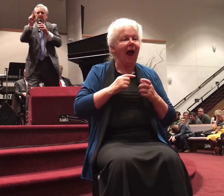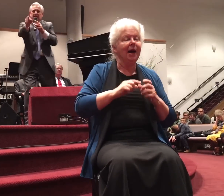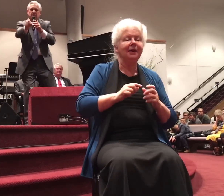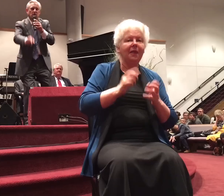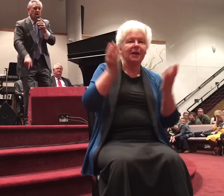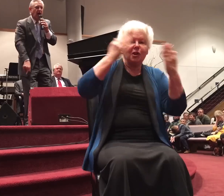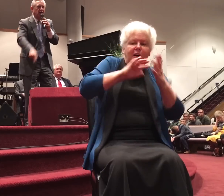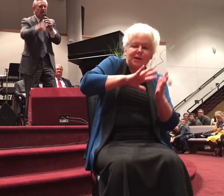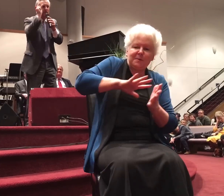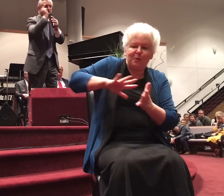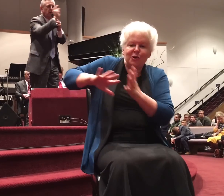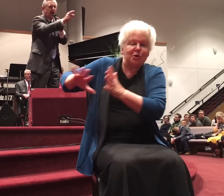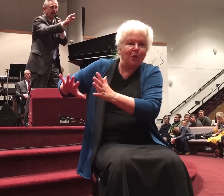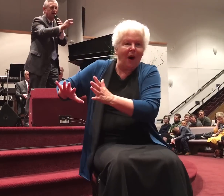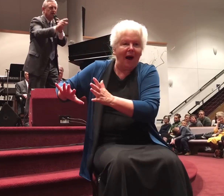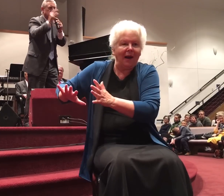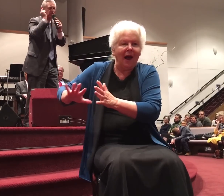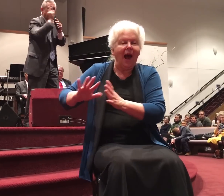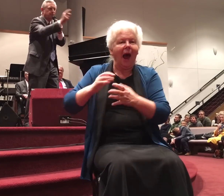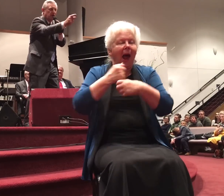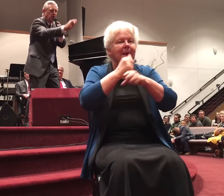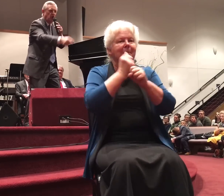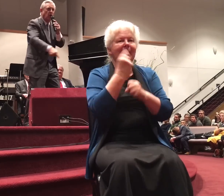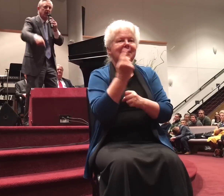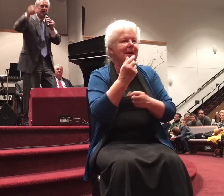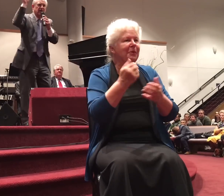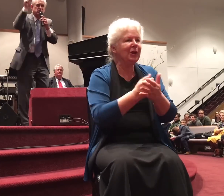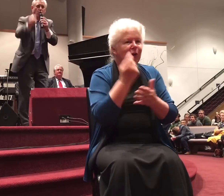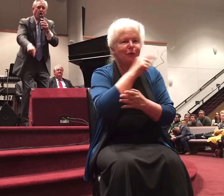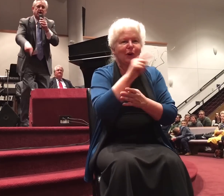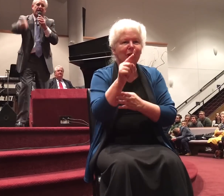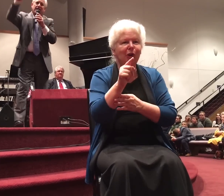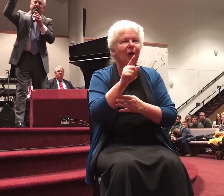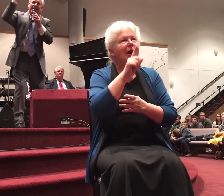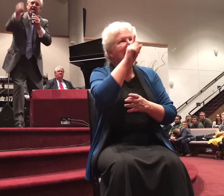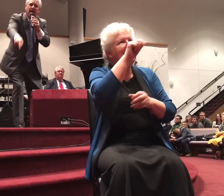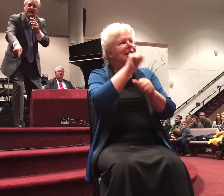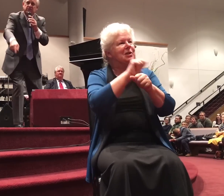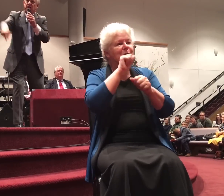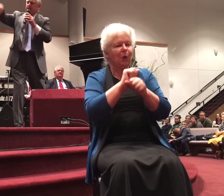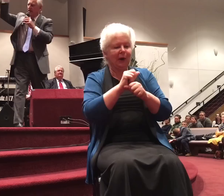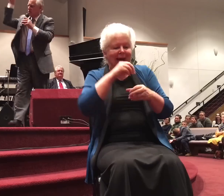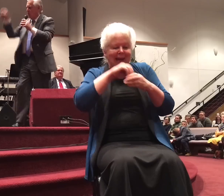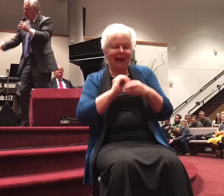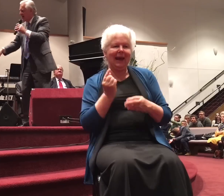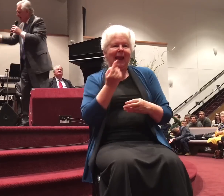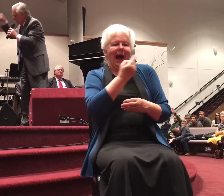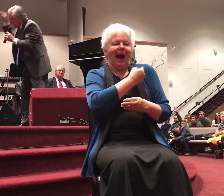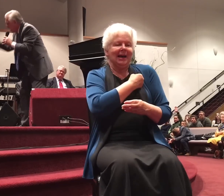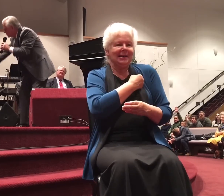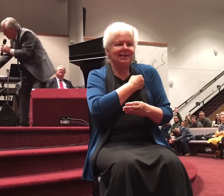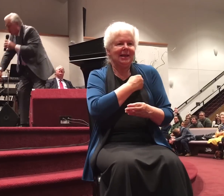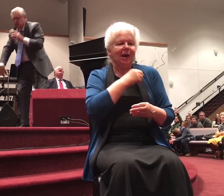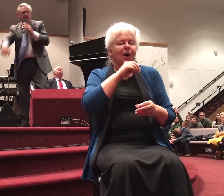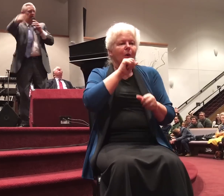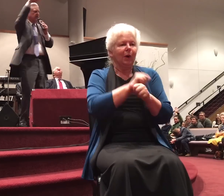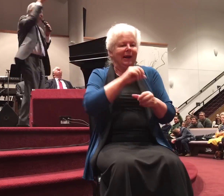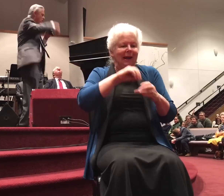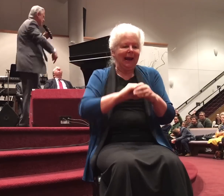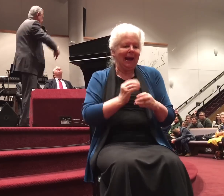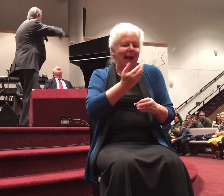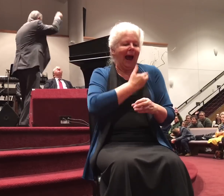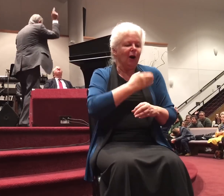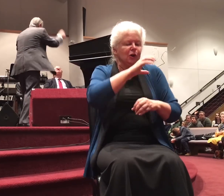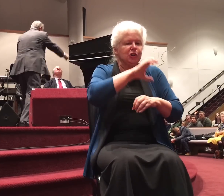could speak in your life and create something new. He is working in us. He is working in our church.